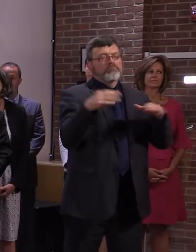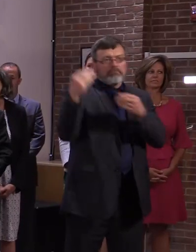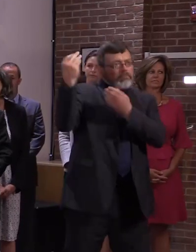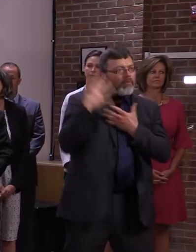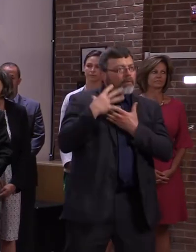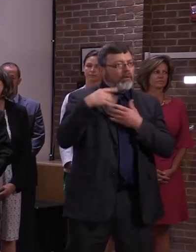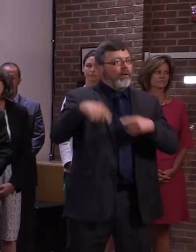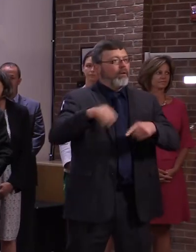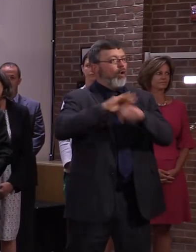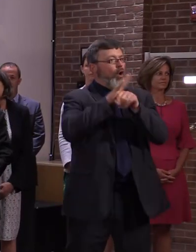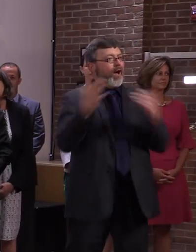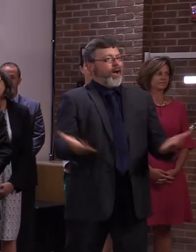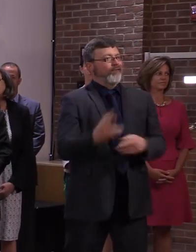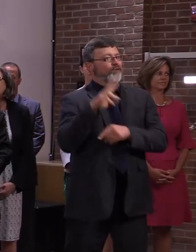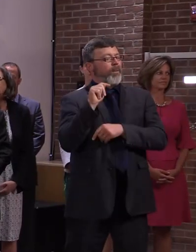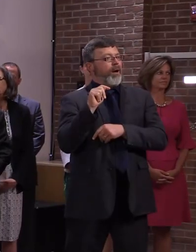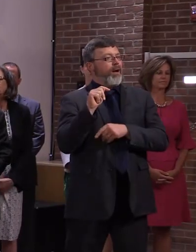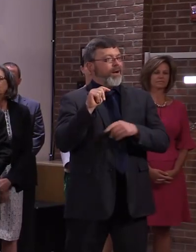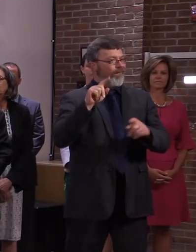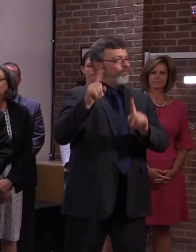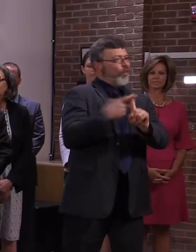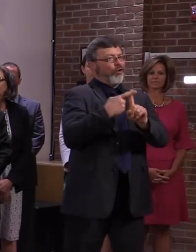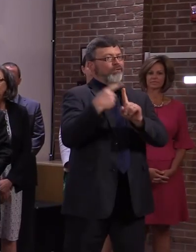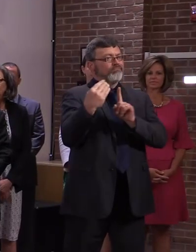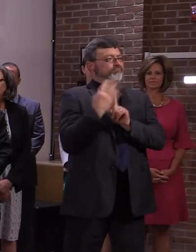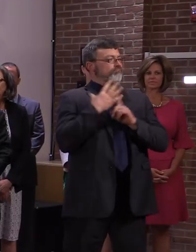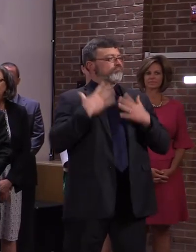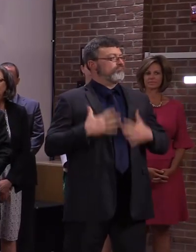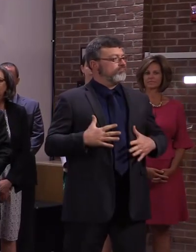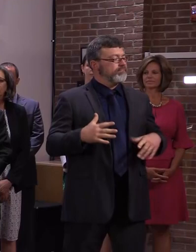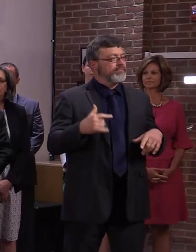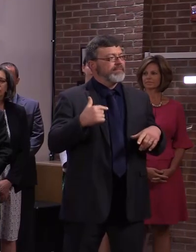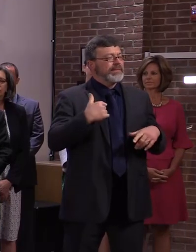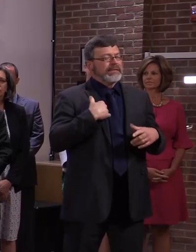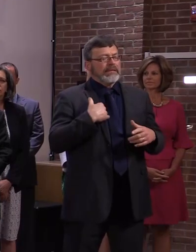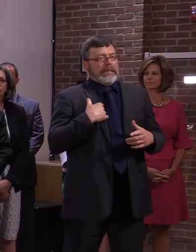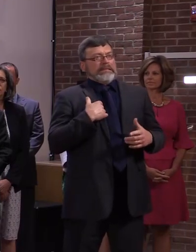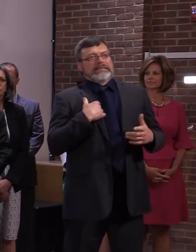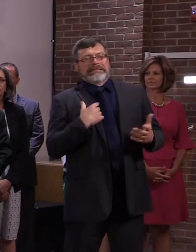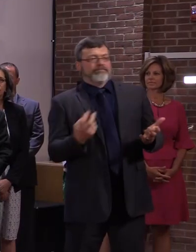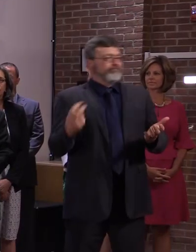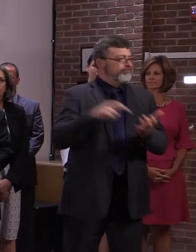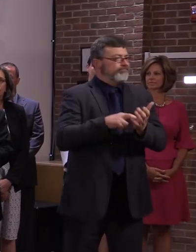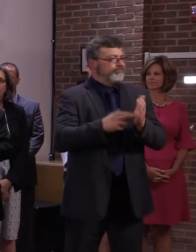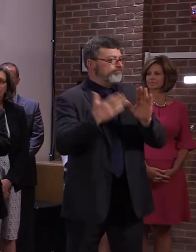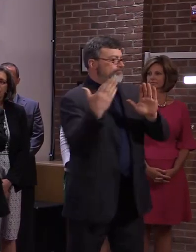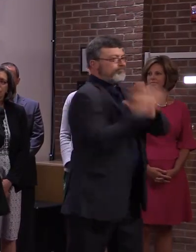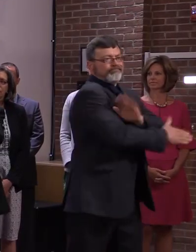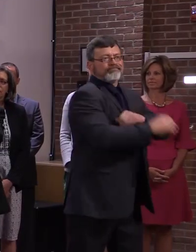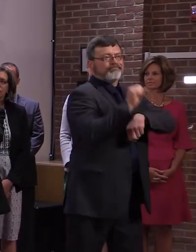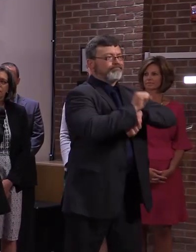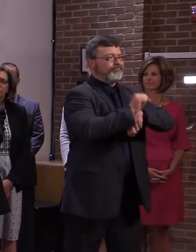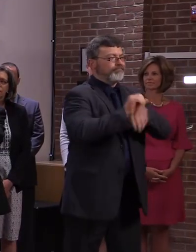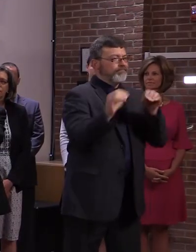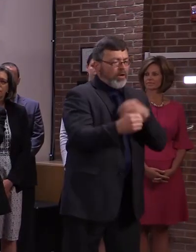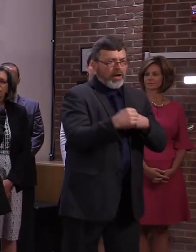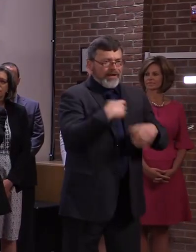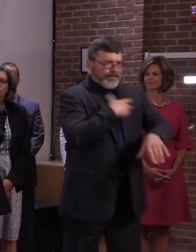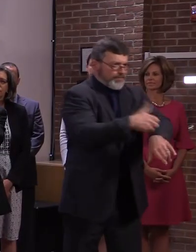Vermont. I got up from my seat and headed into the office, ready to take on this